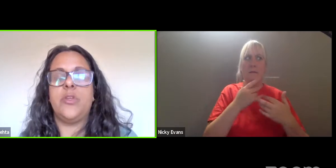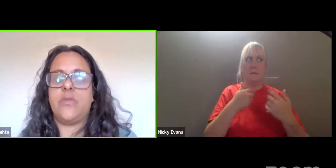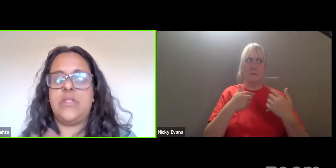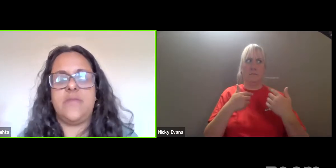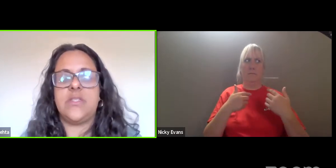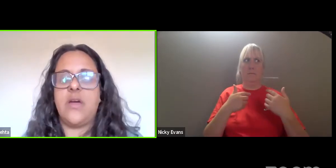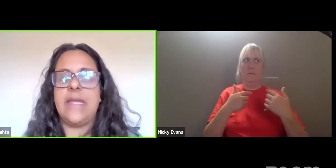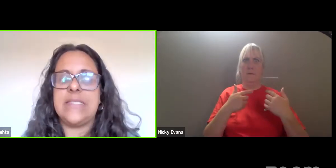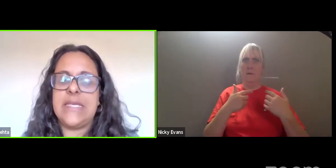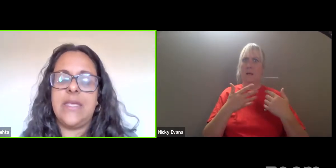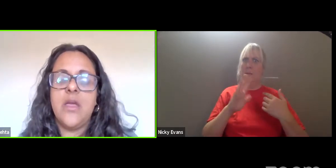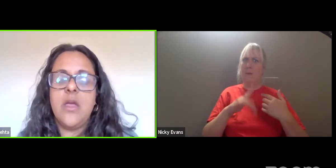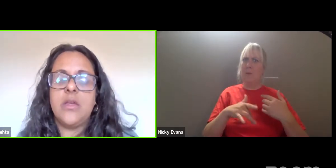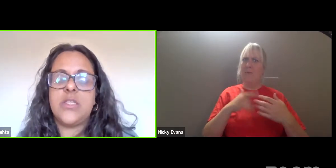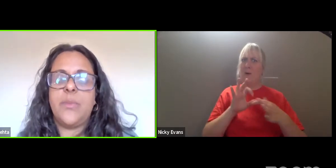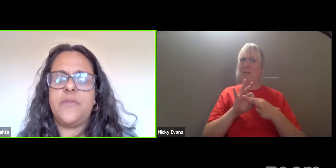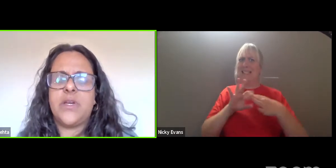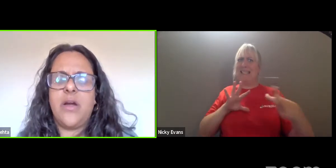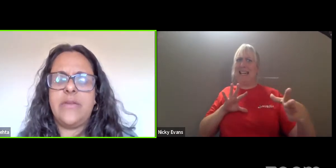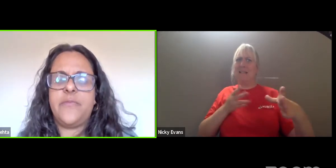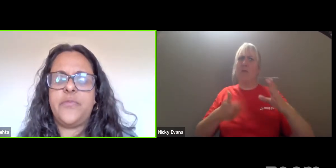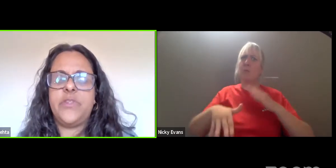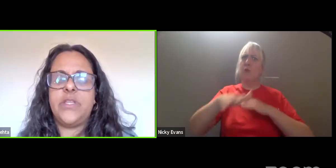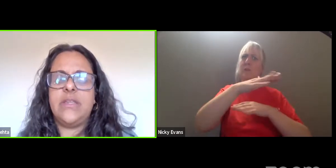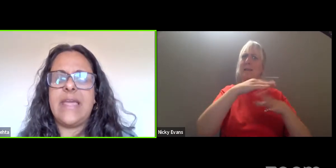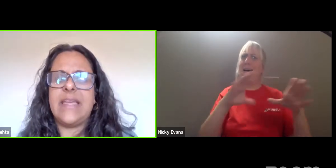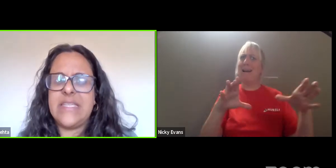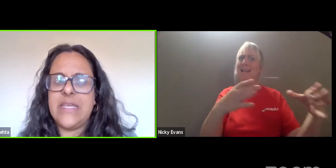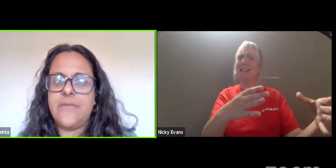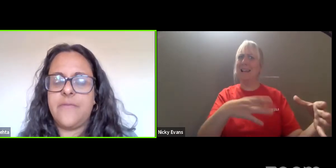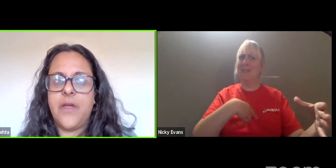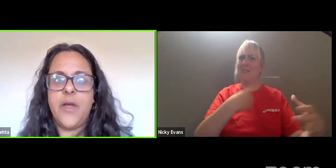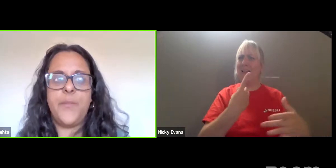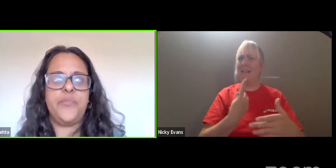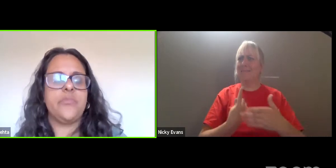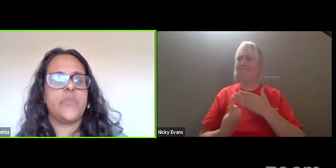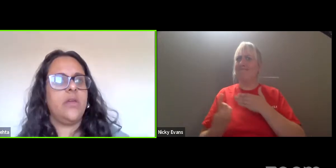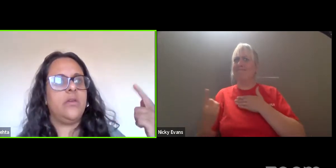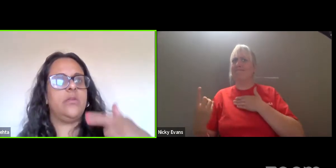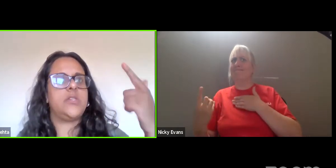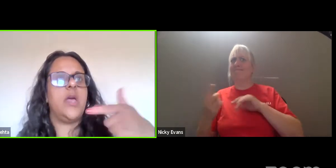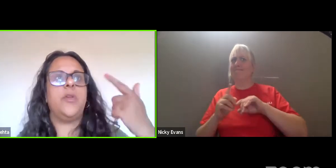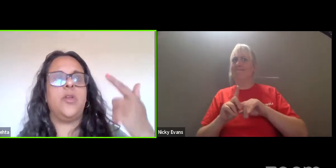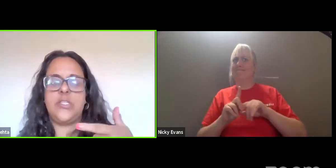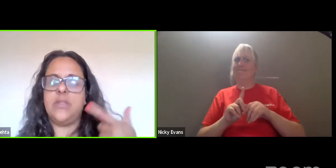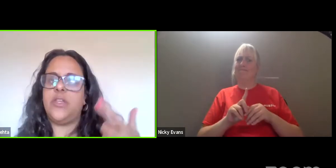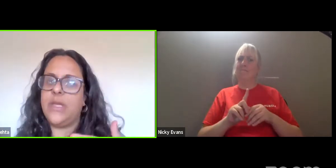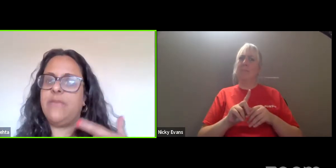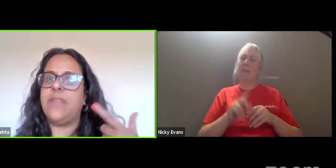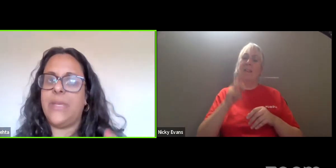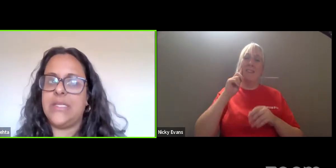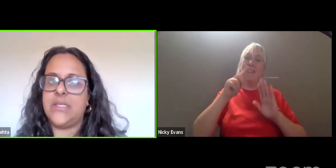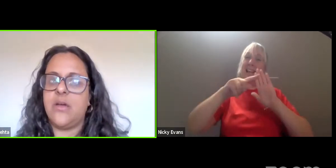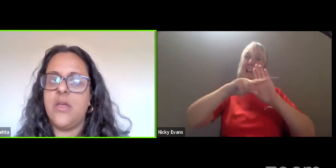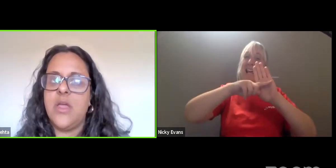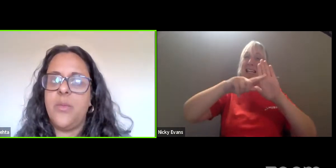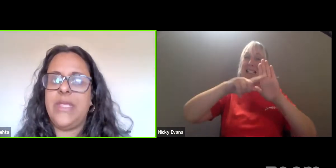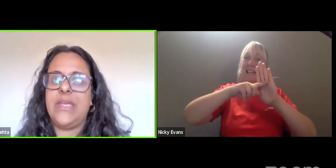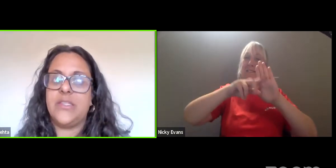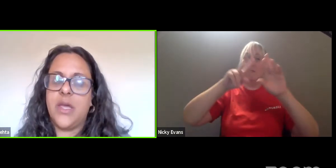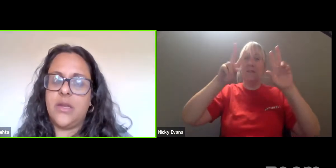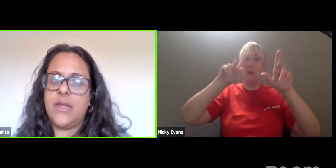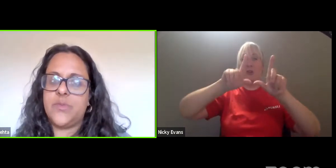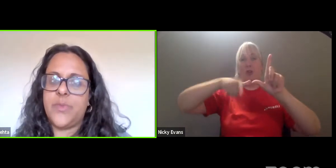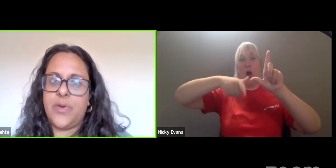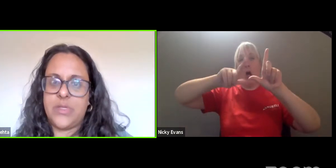the majority of society, some of the kind of the negative terminology that you hear in the media